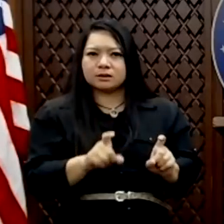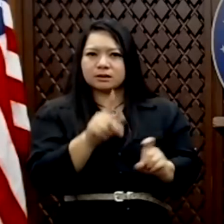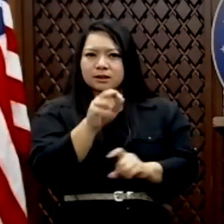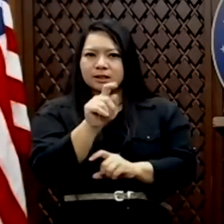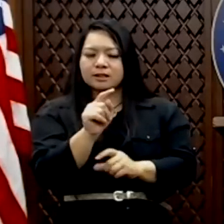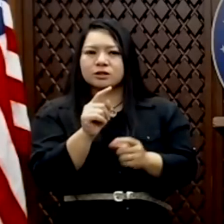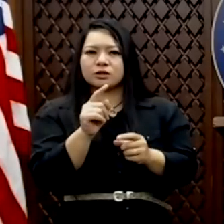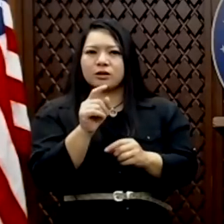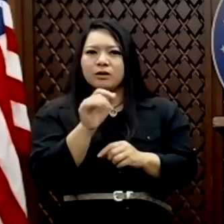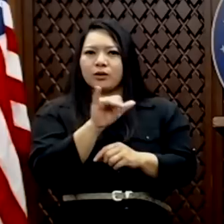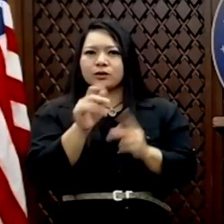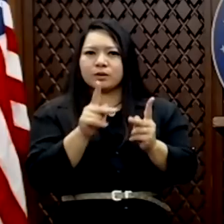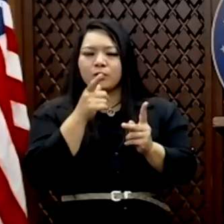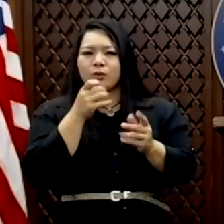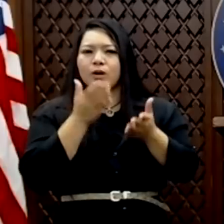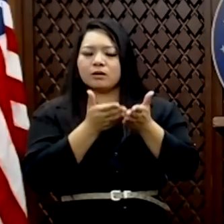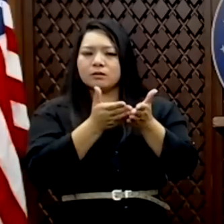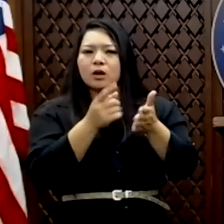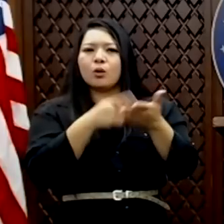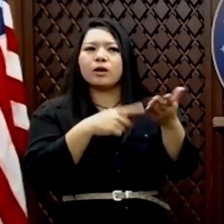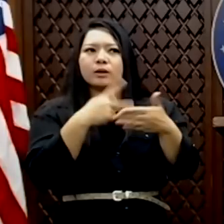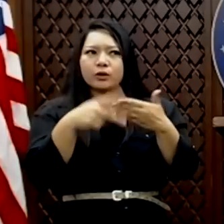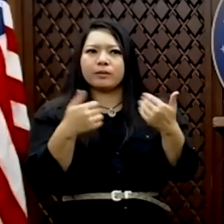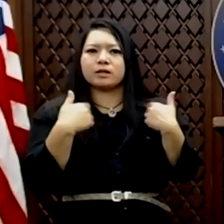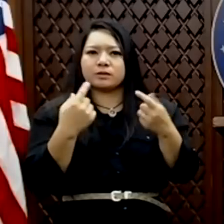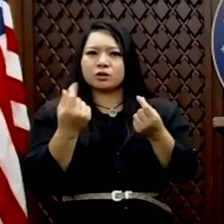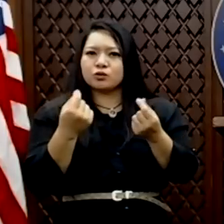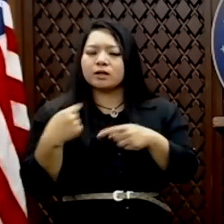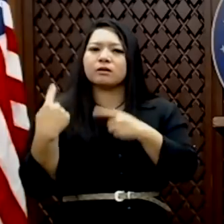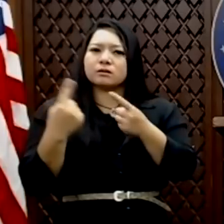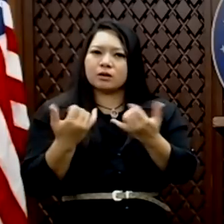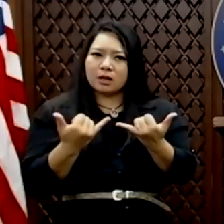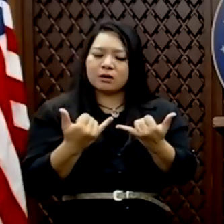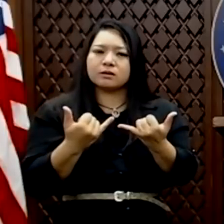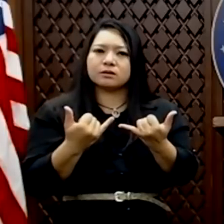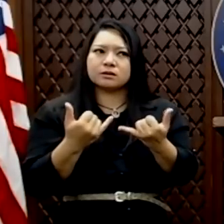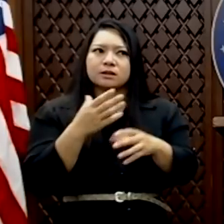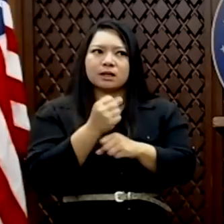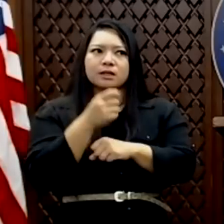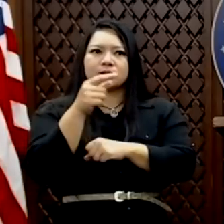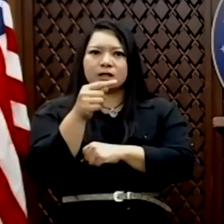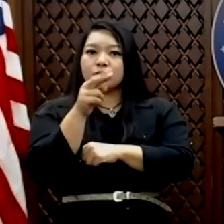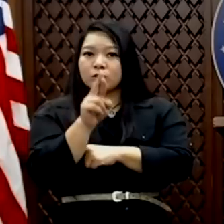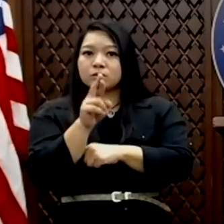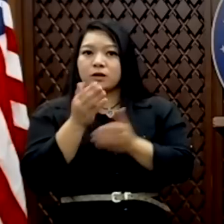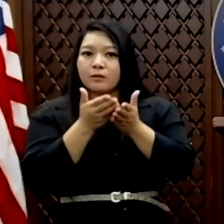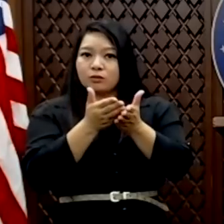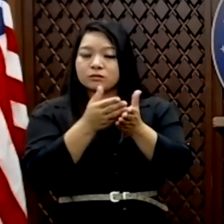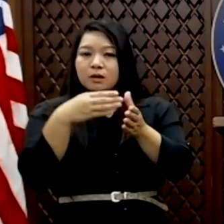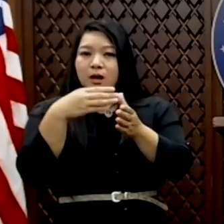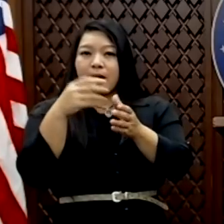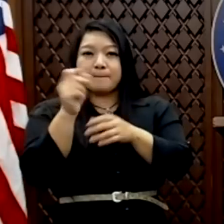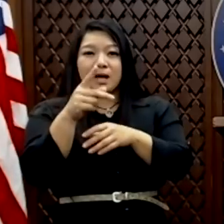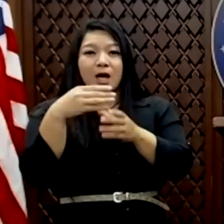testing, quarantine, and isolation, and what your program has been to get the Teddy Roosevelt back out into sea? So with regards